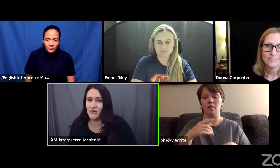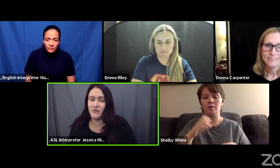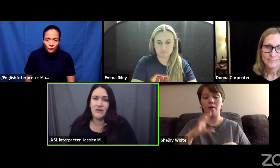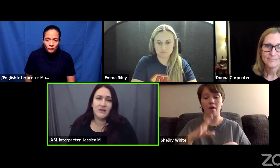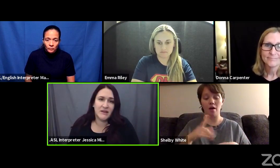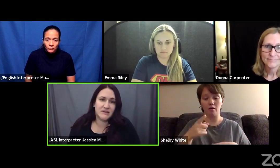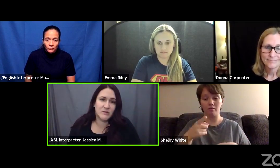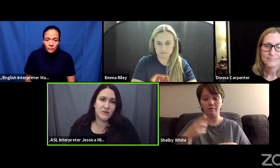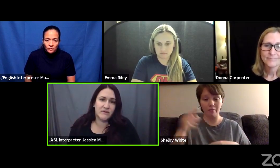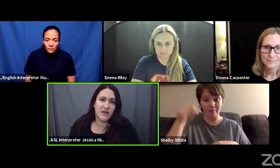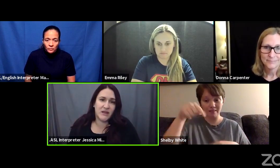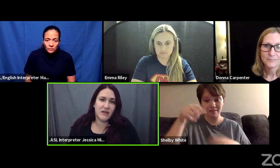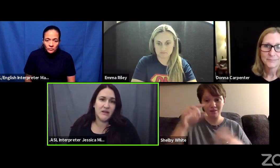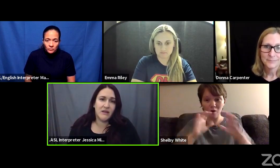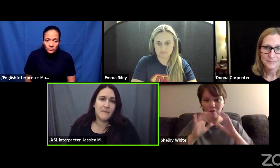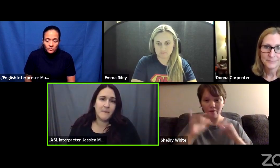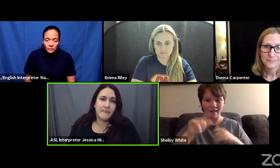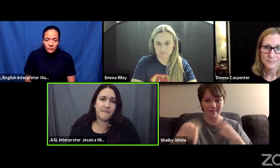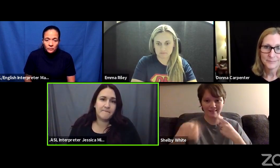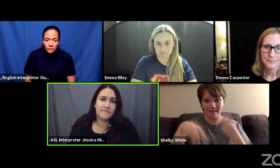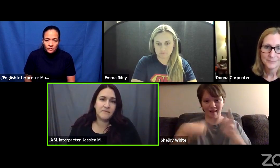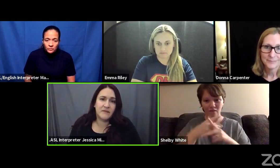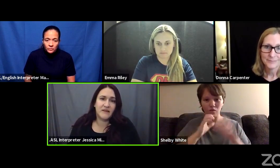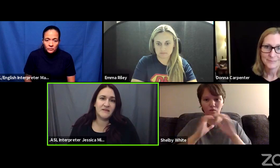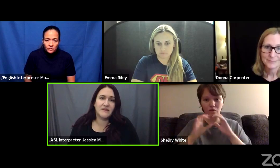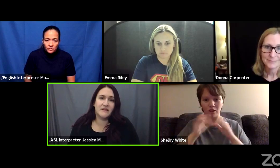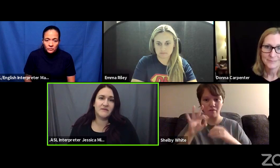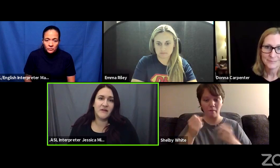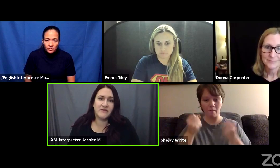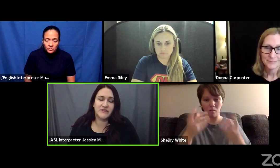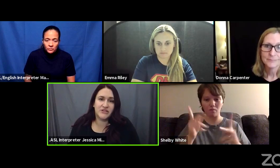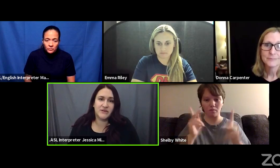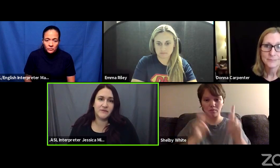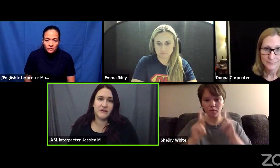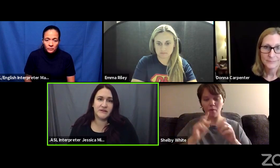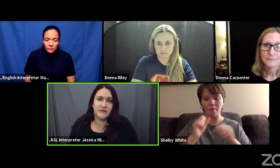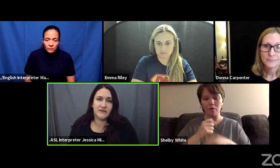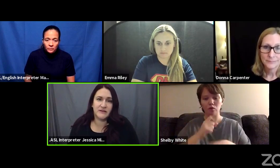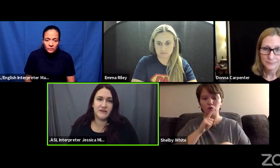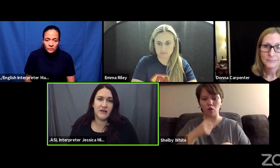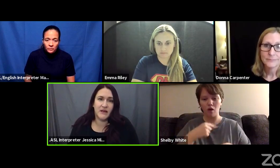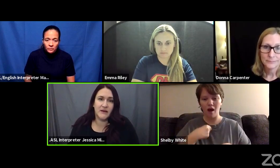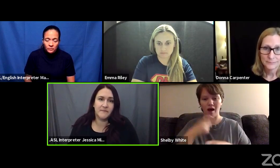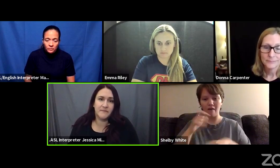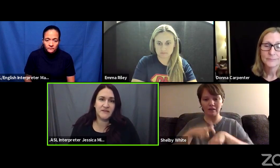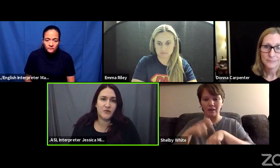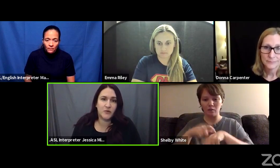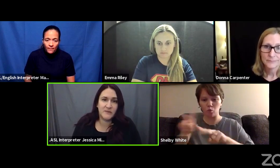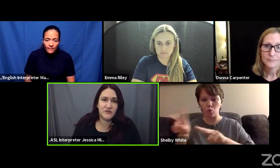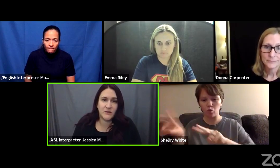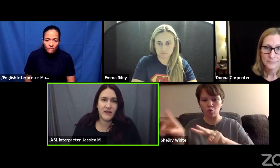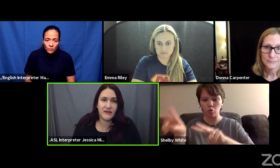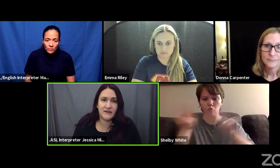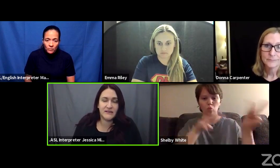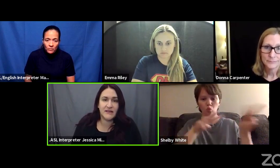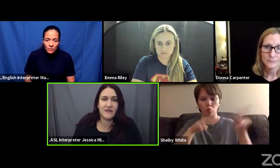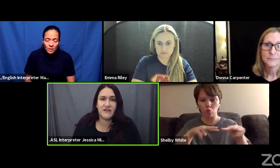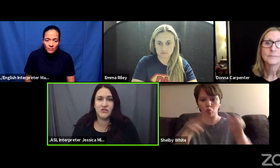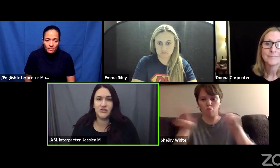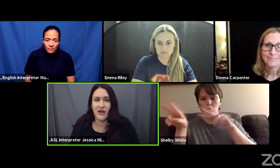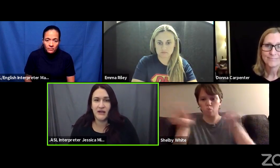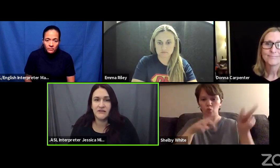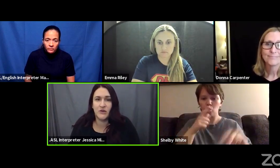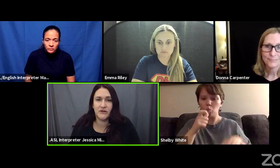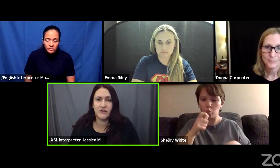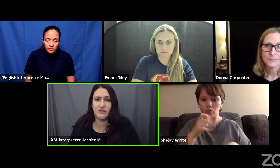miss you, that sort of thing. Like this kind of conversation, for instance, there's several people, so I need to have